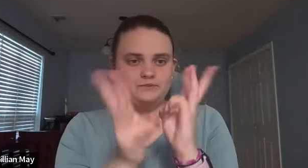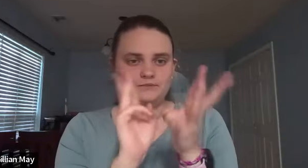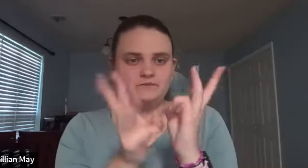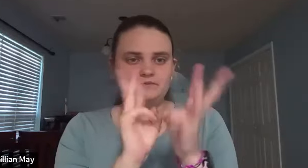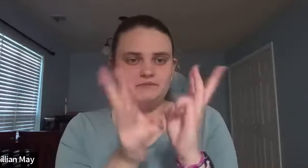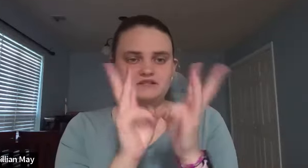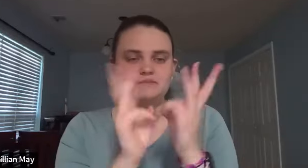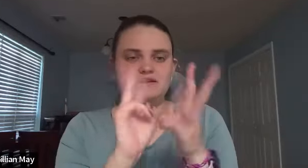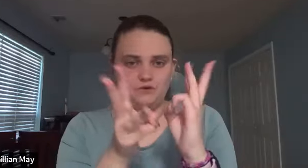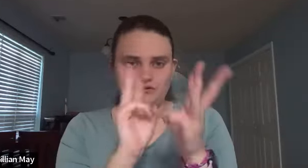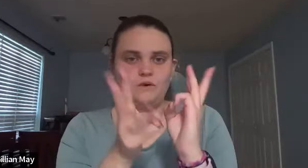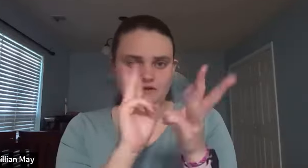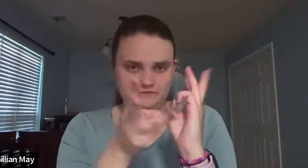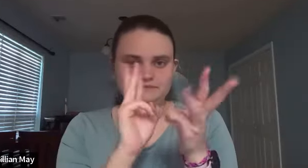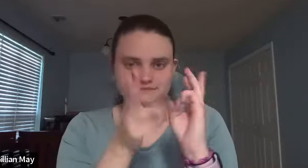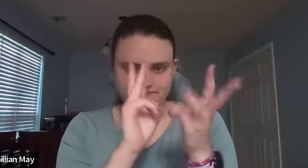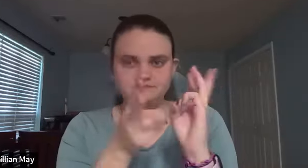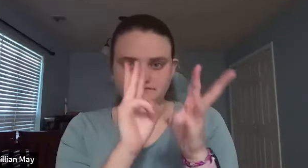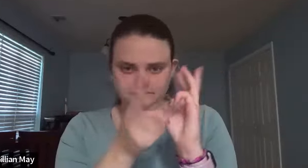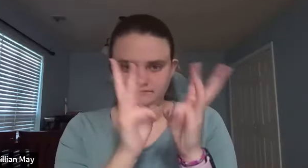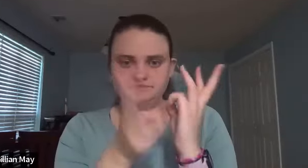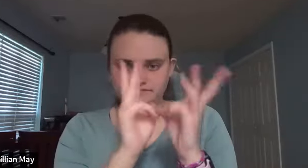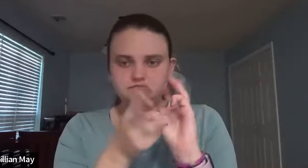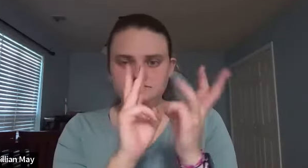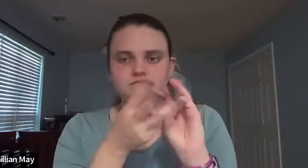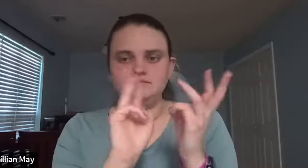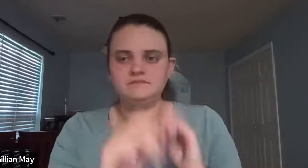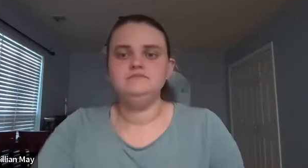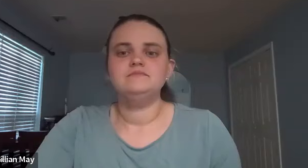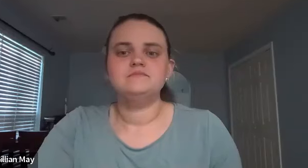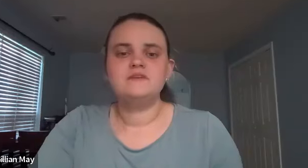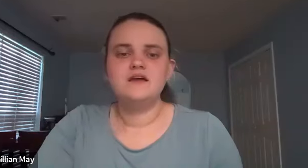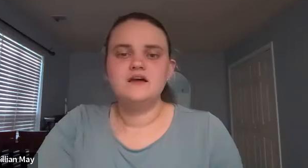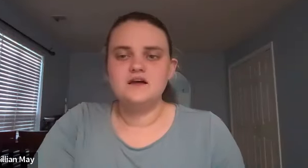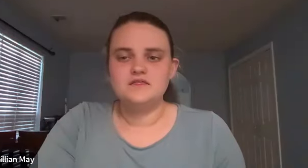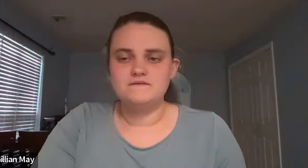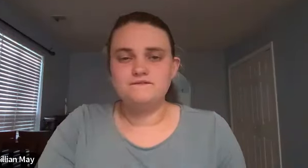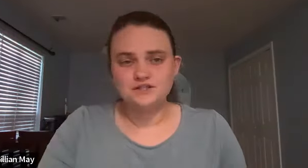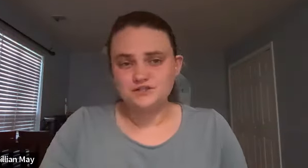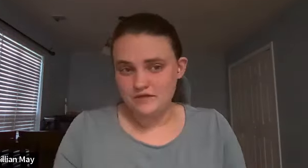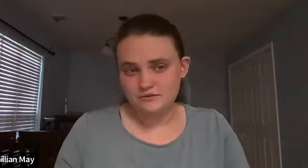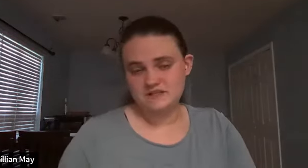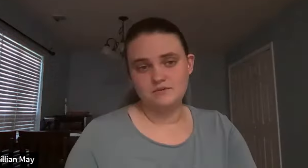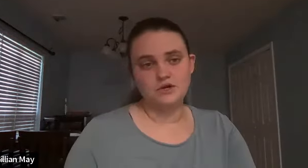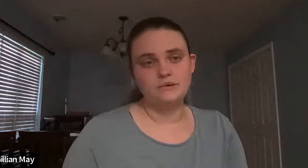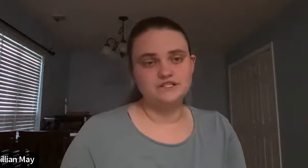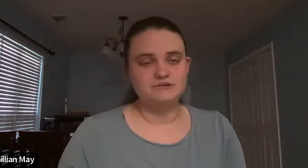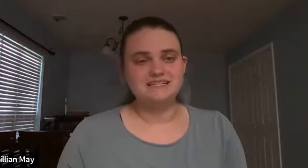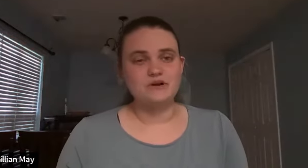bouncing them back and forth, weather. The first weather sign we're going to do is the one